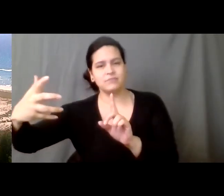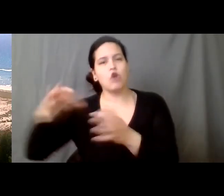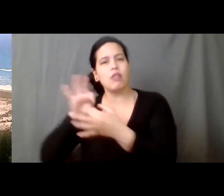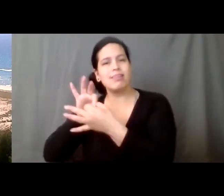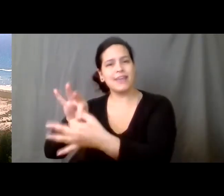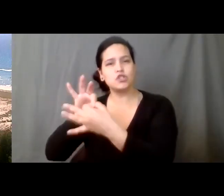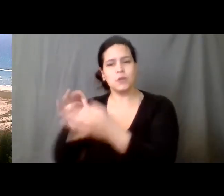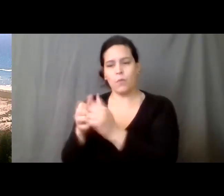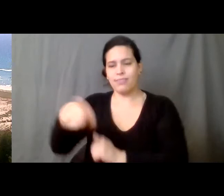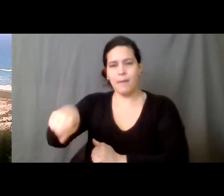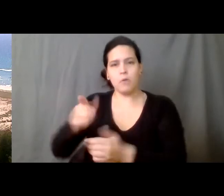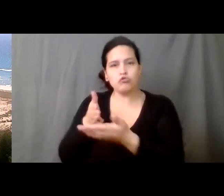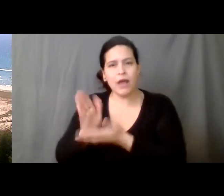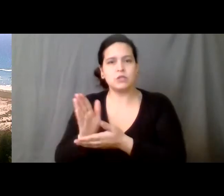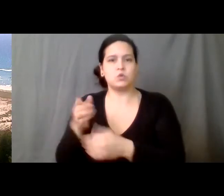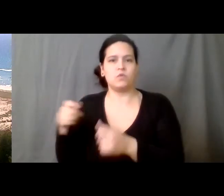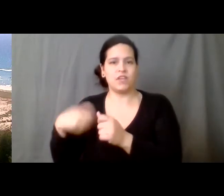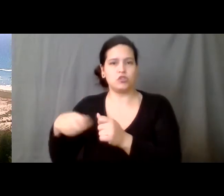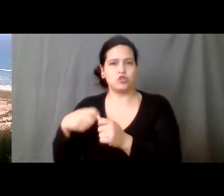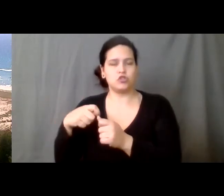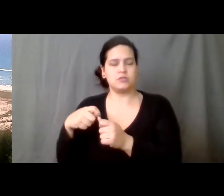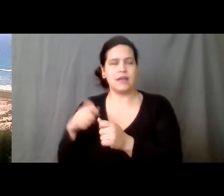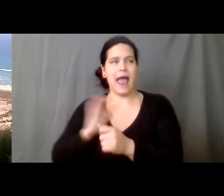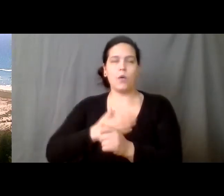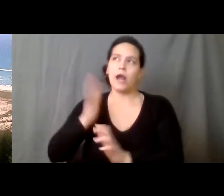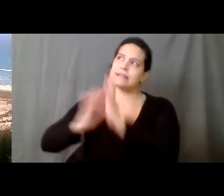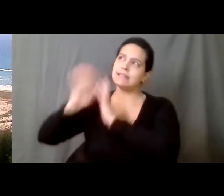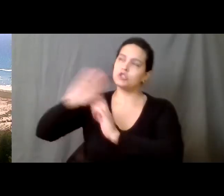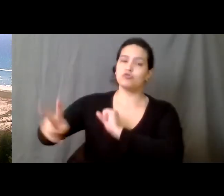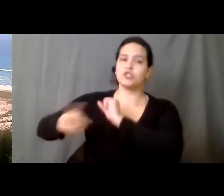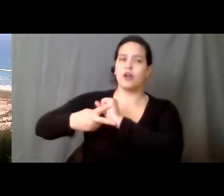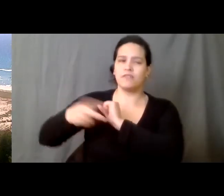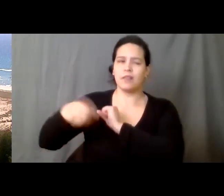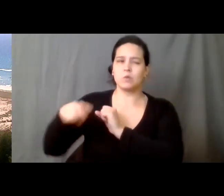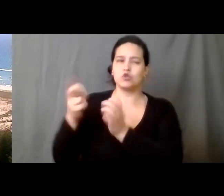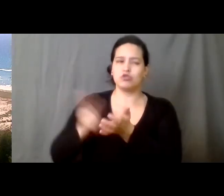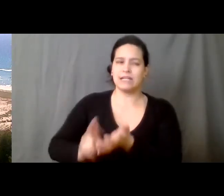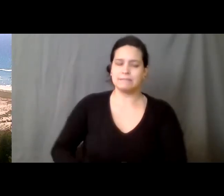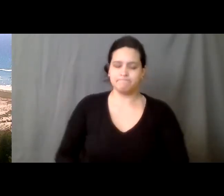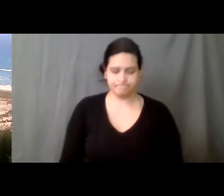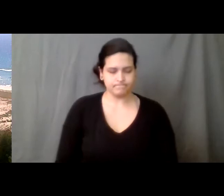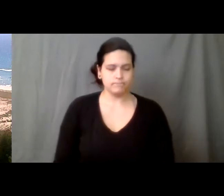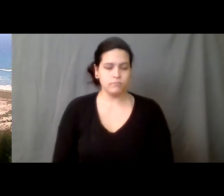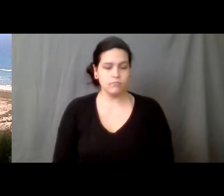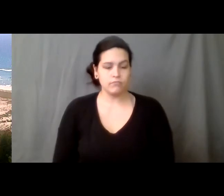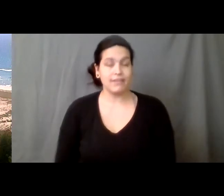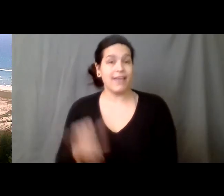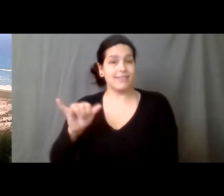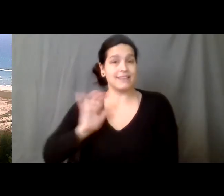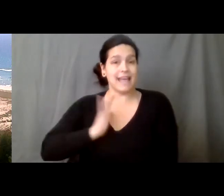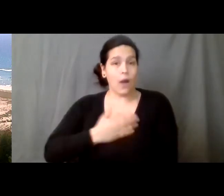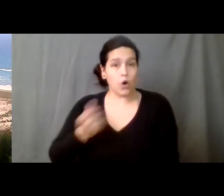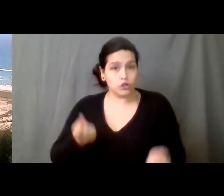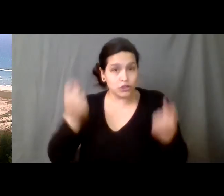our ancestors, reserved in those treaties. And so that's the way our understanding would